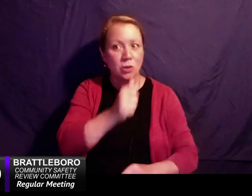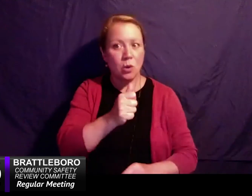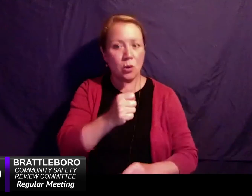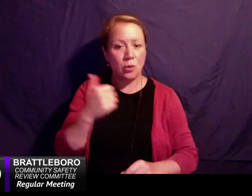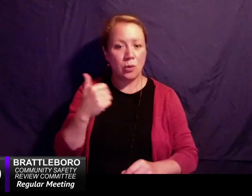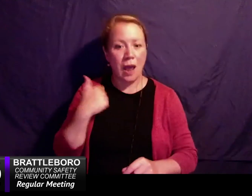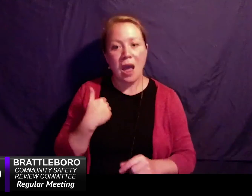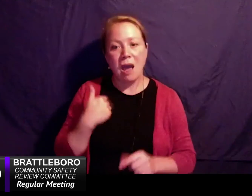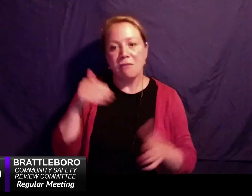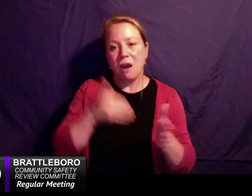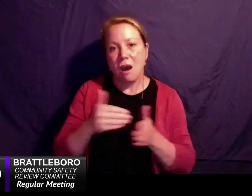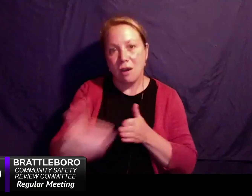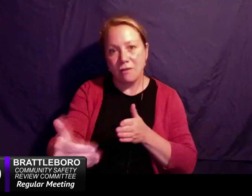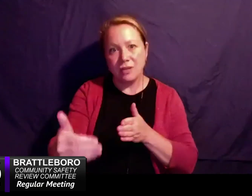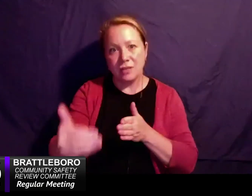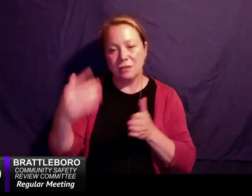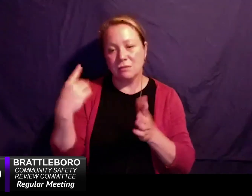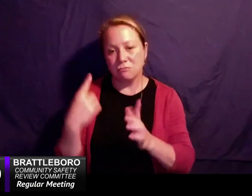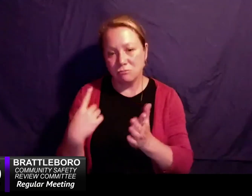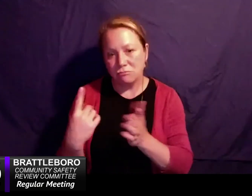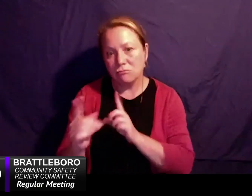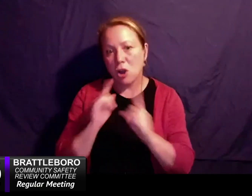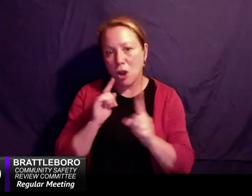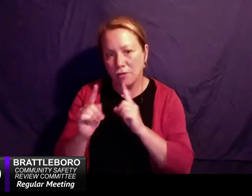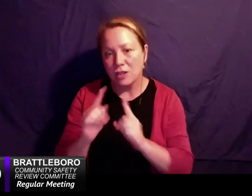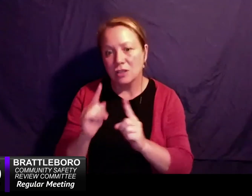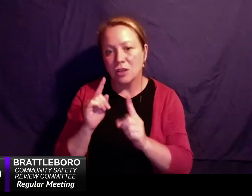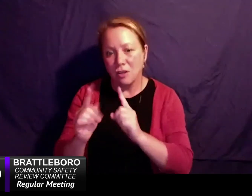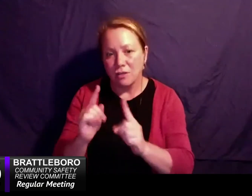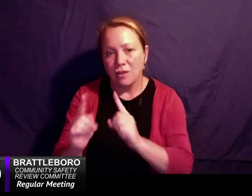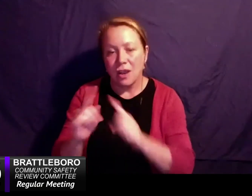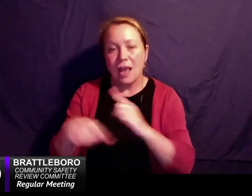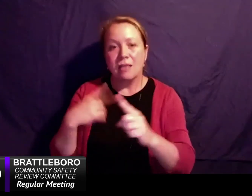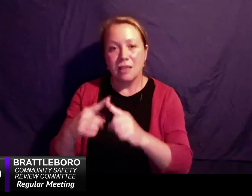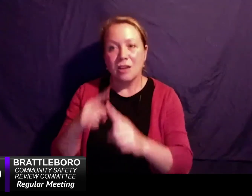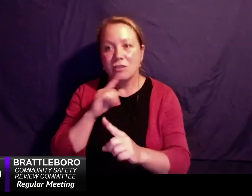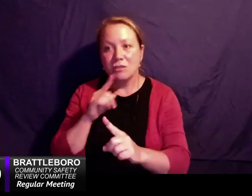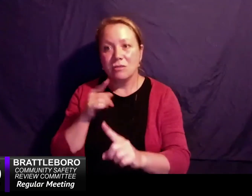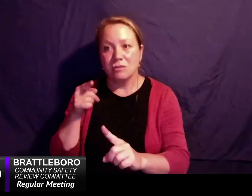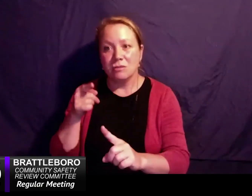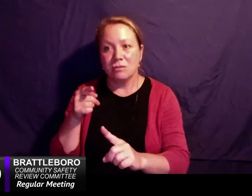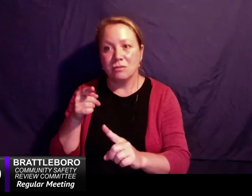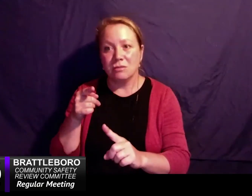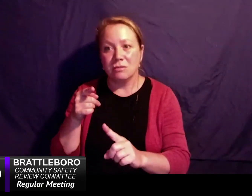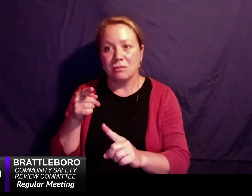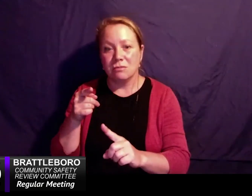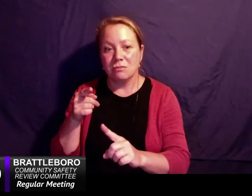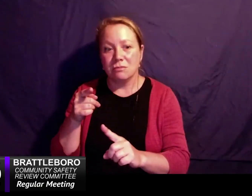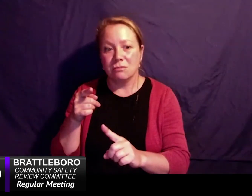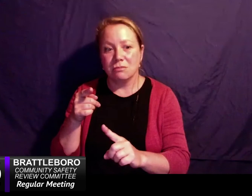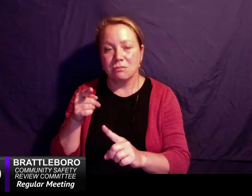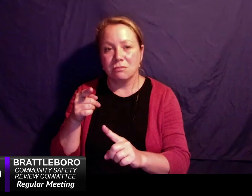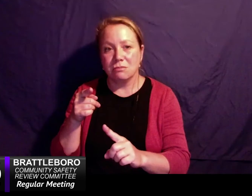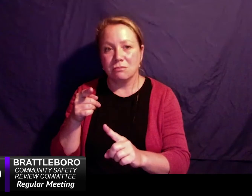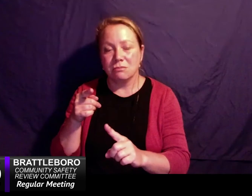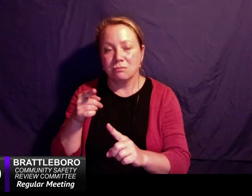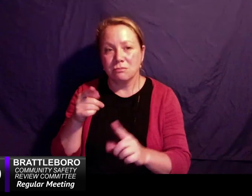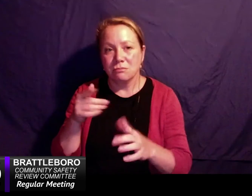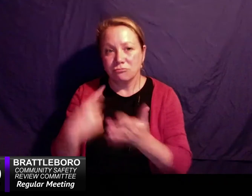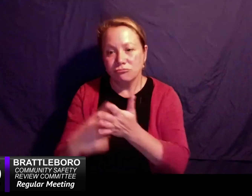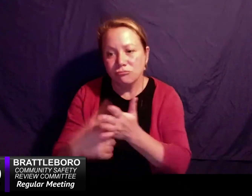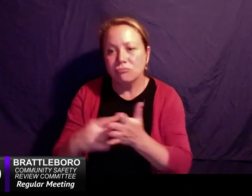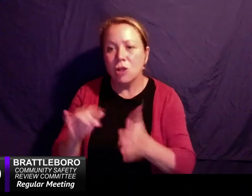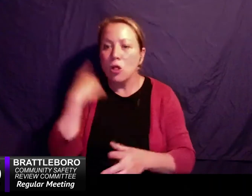of conversations end up substantively getting to the same place as if 5 or more of you had gathered and had a cup of coffee